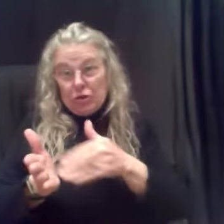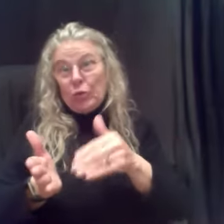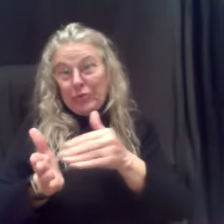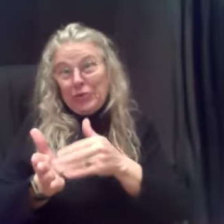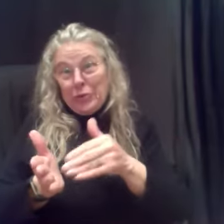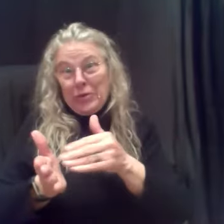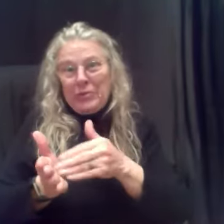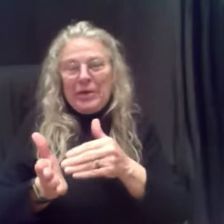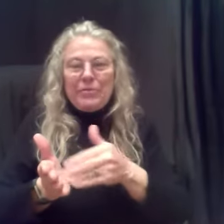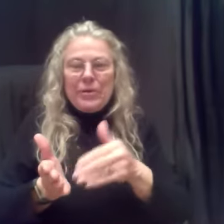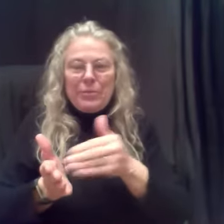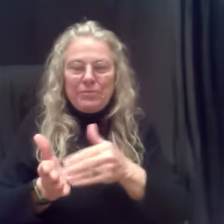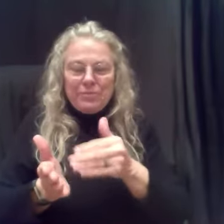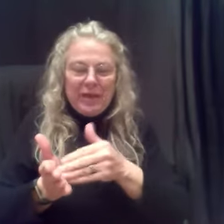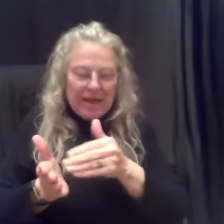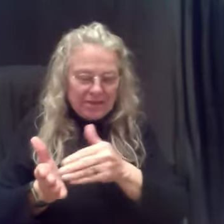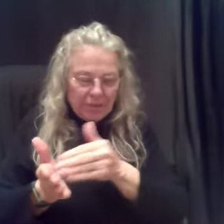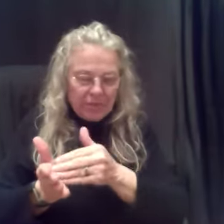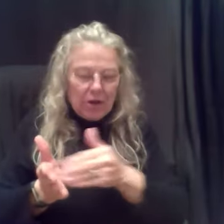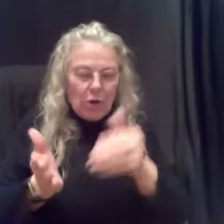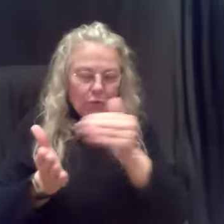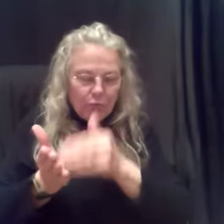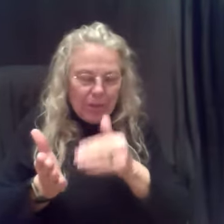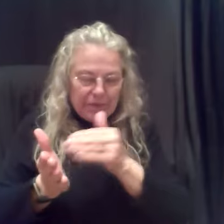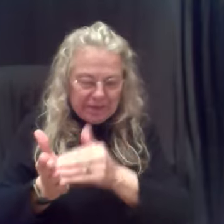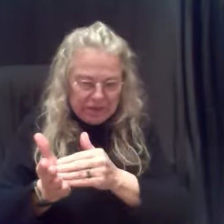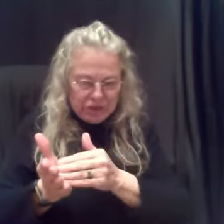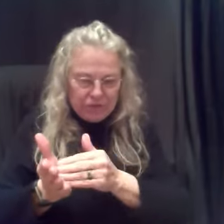for repeating something. Repetition.